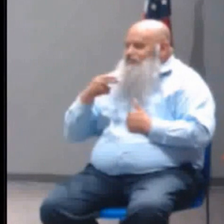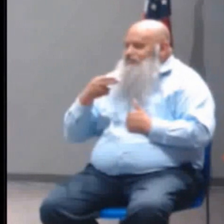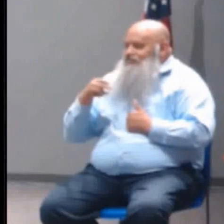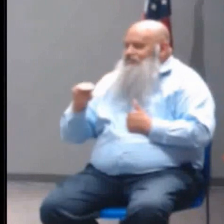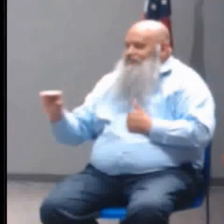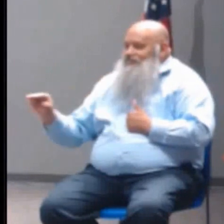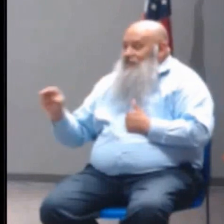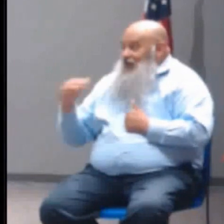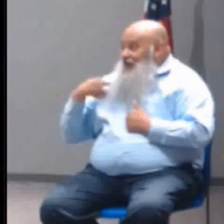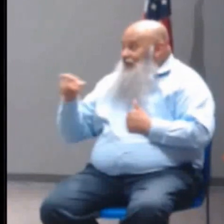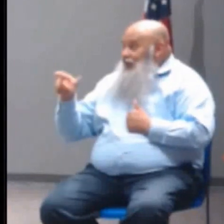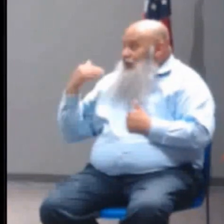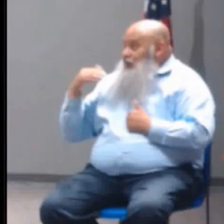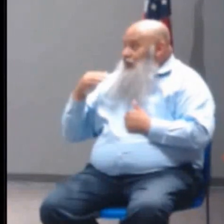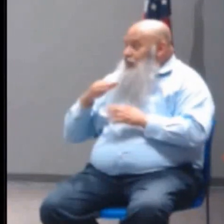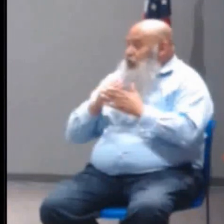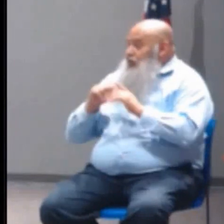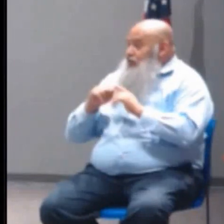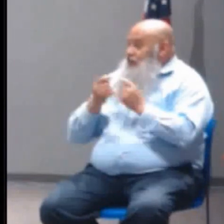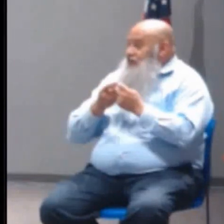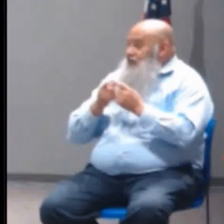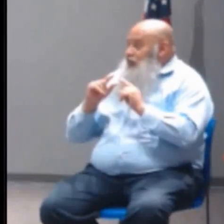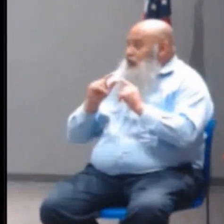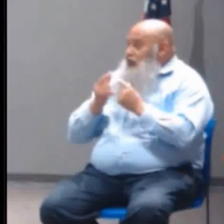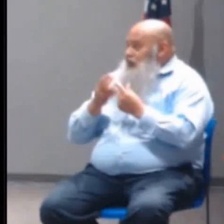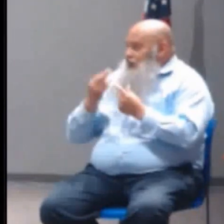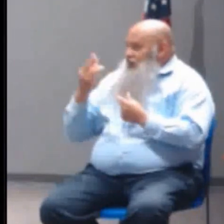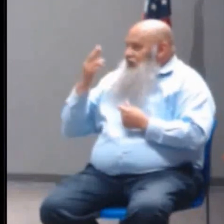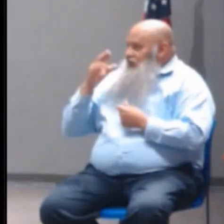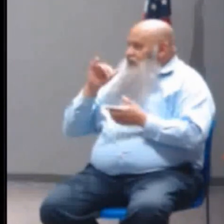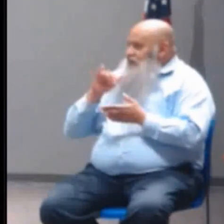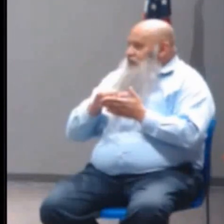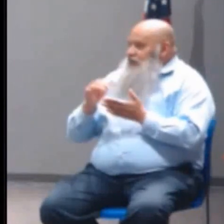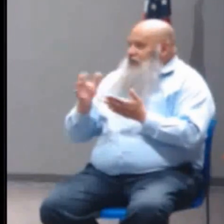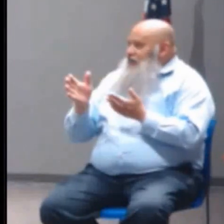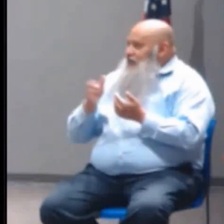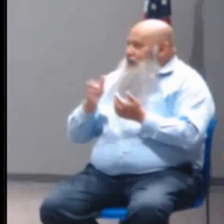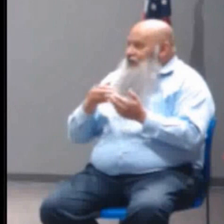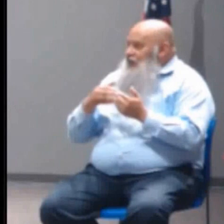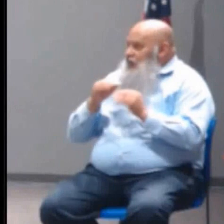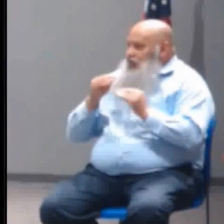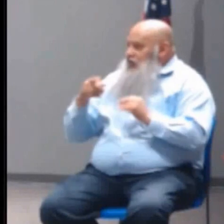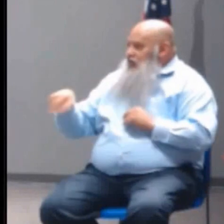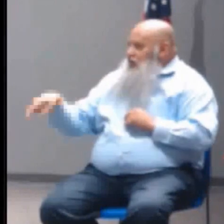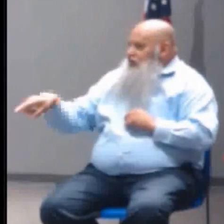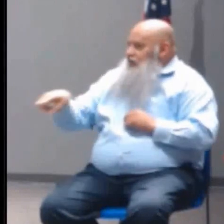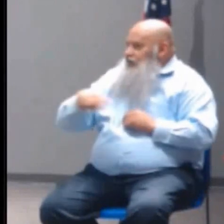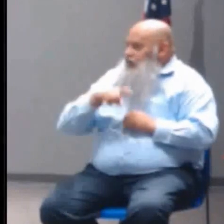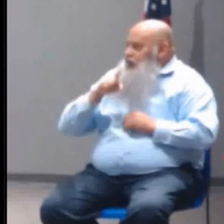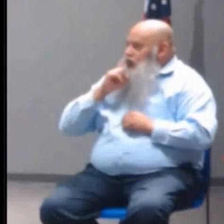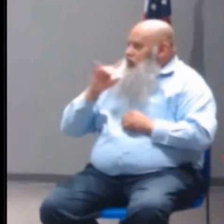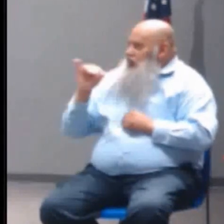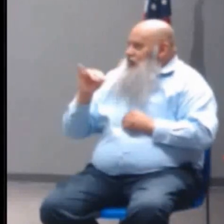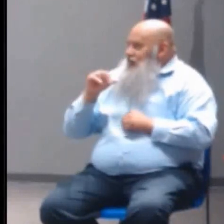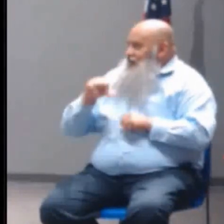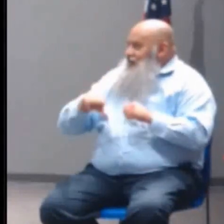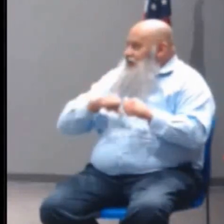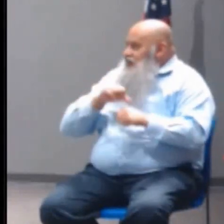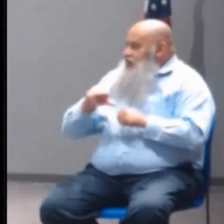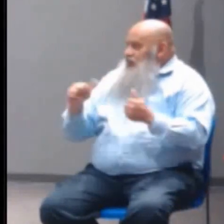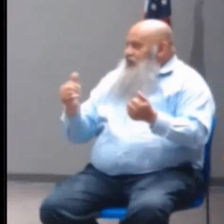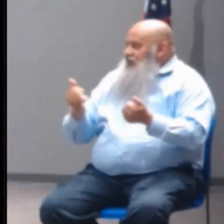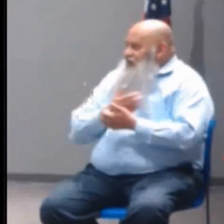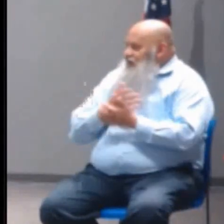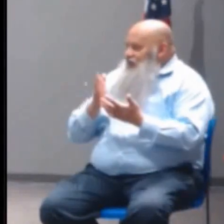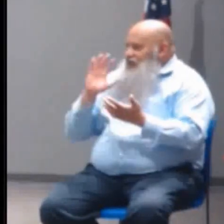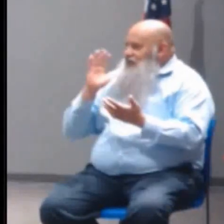Have you ever been part of a team or group and realized that even though none of you were like the others, everything